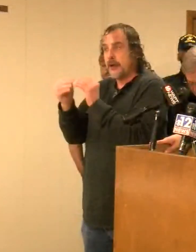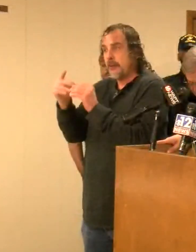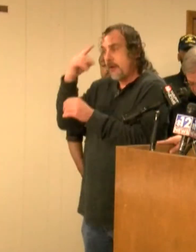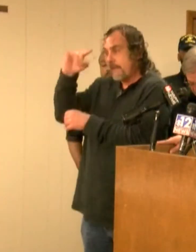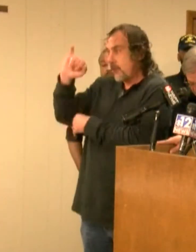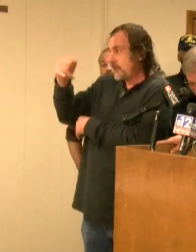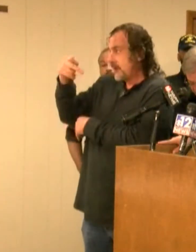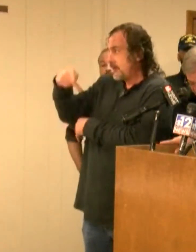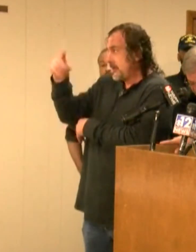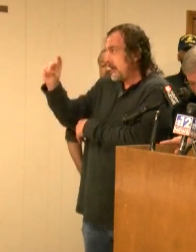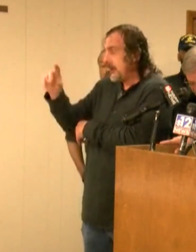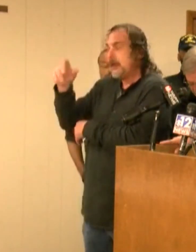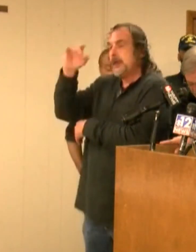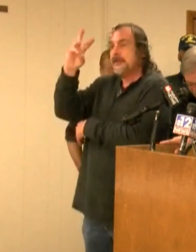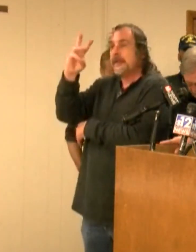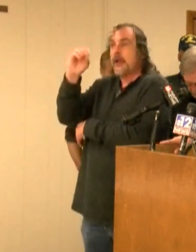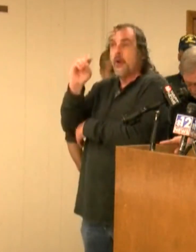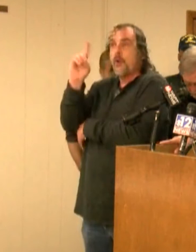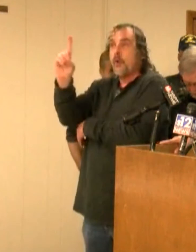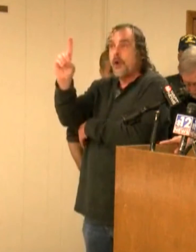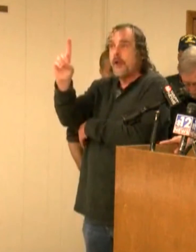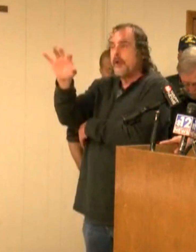JPD at